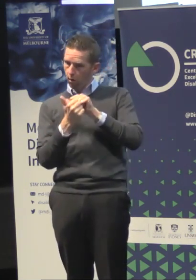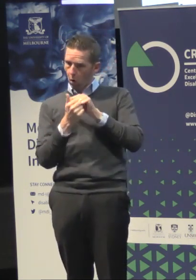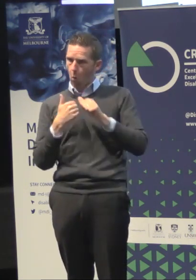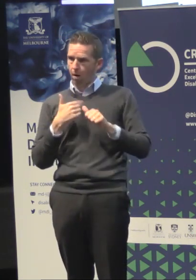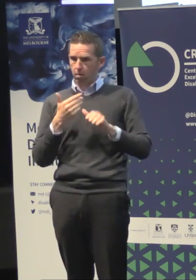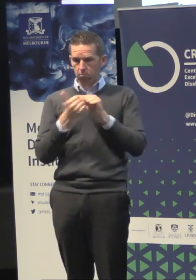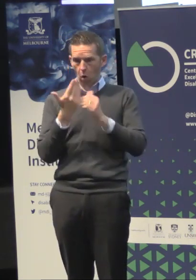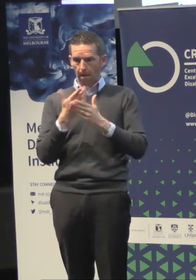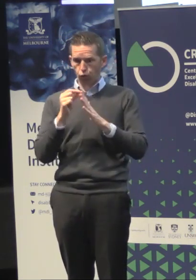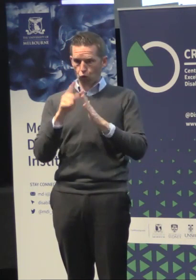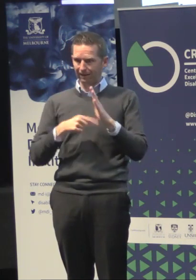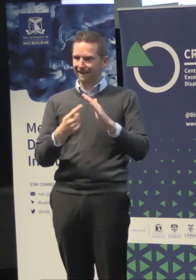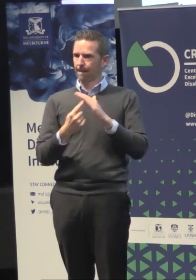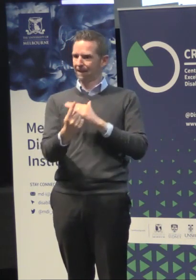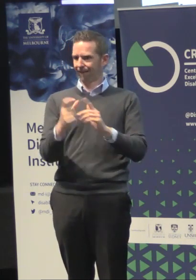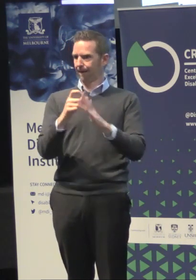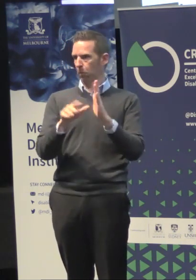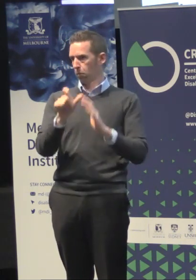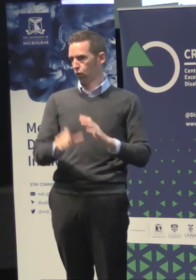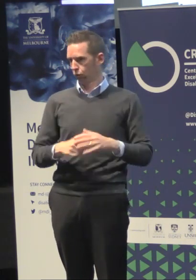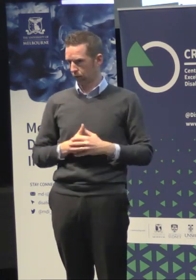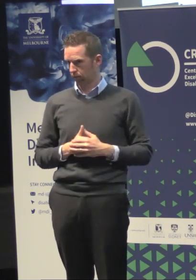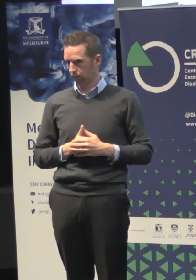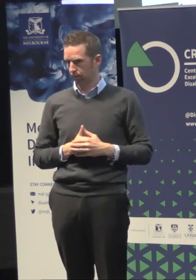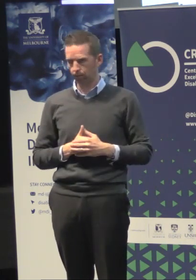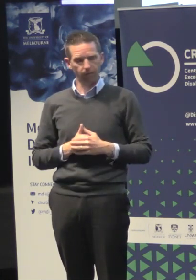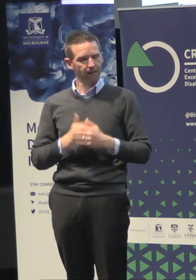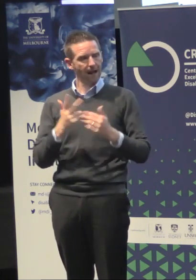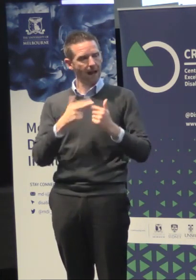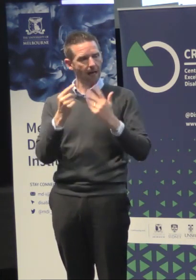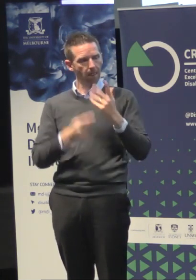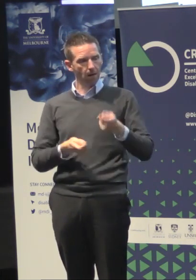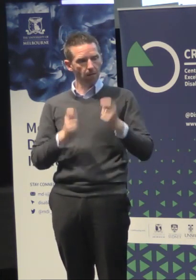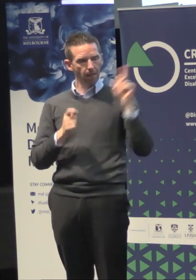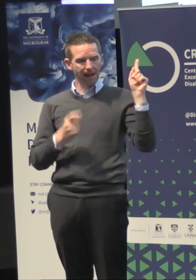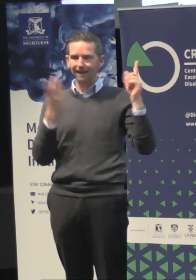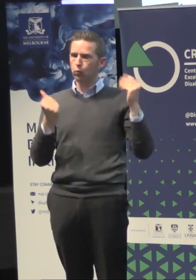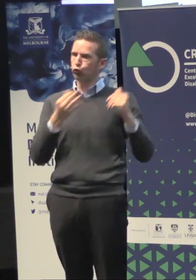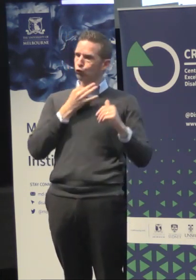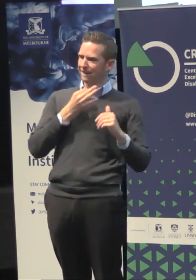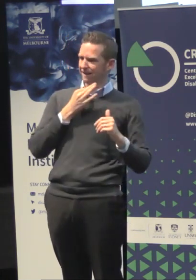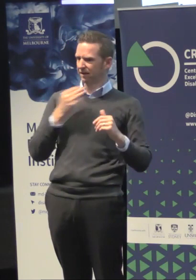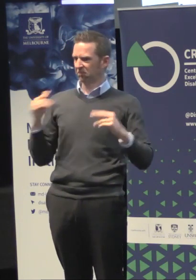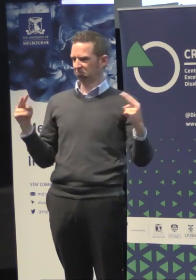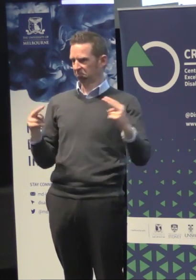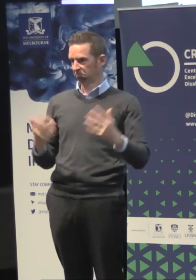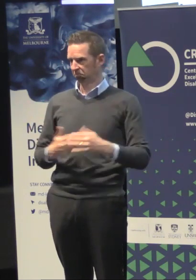a project, which is the independence of the disabled person. And the other ones, to a greater or lesser extent, had risks for one side or the